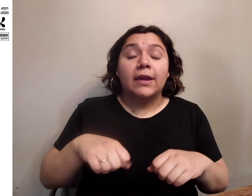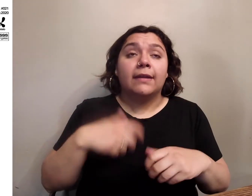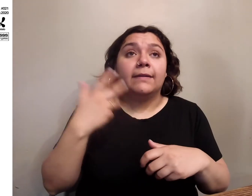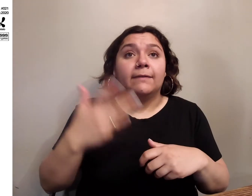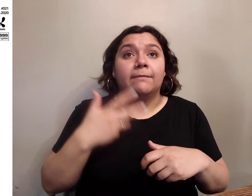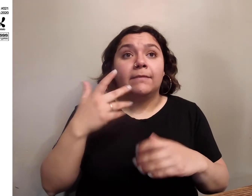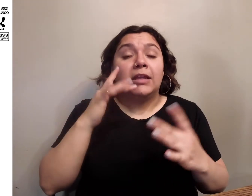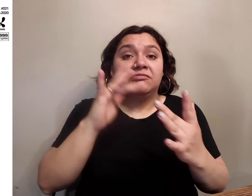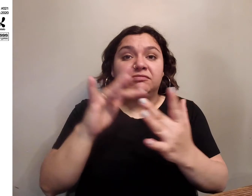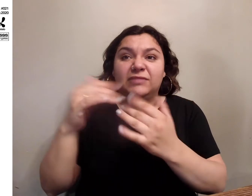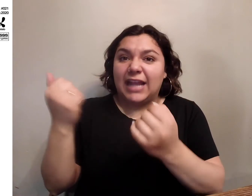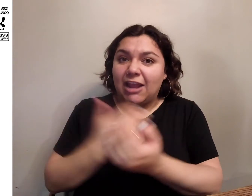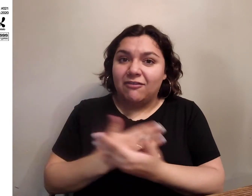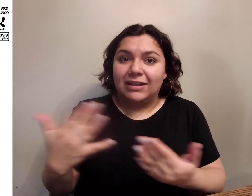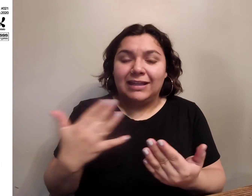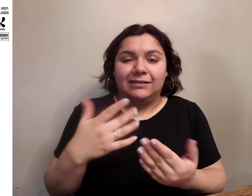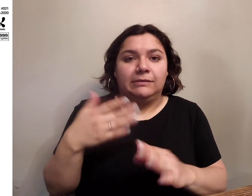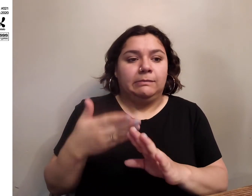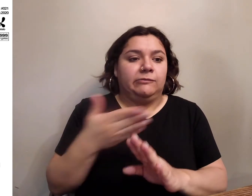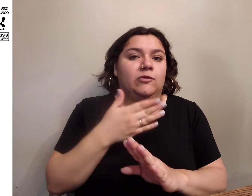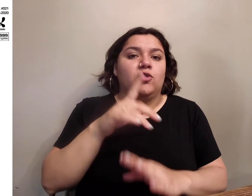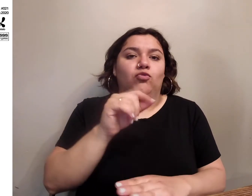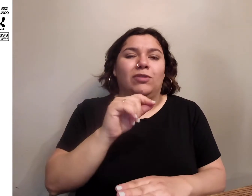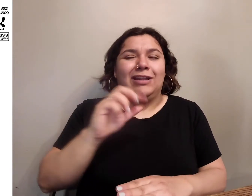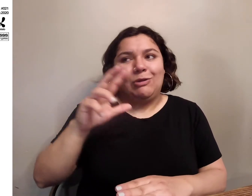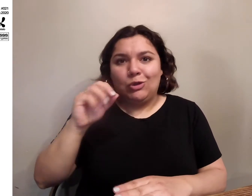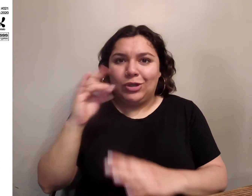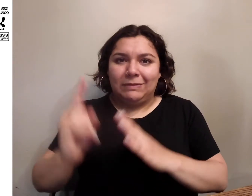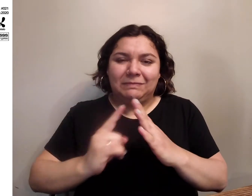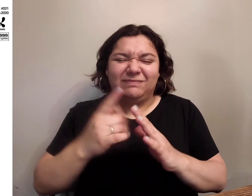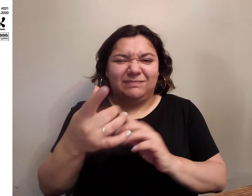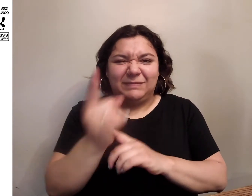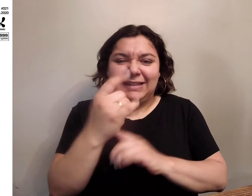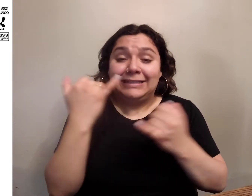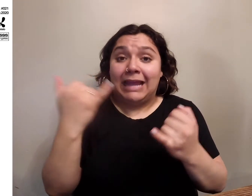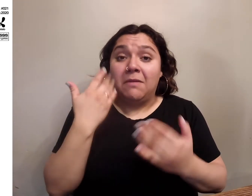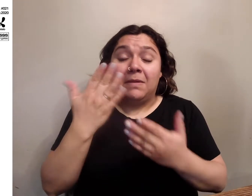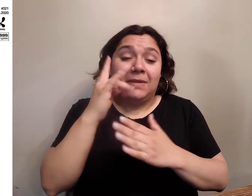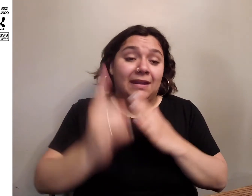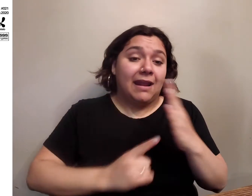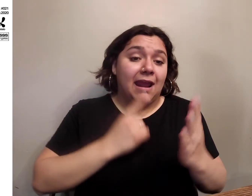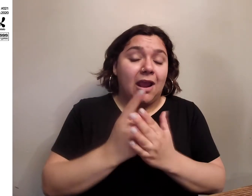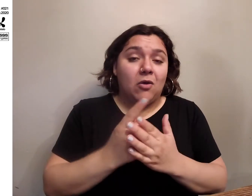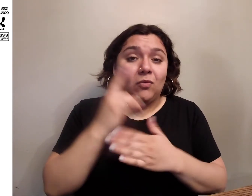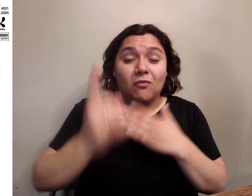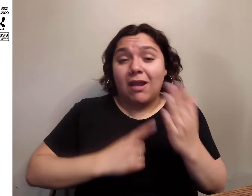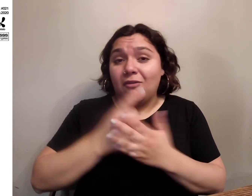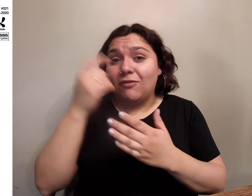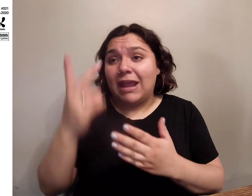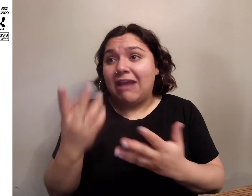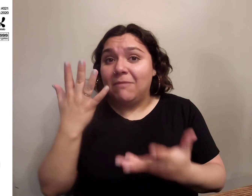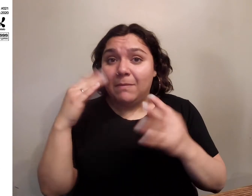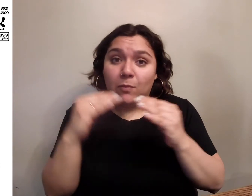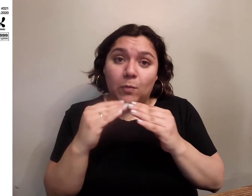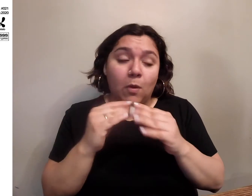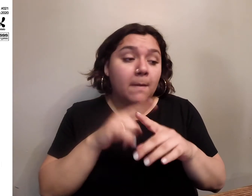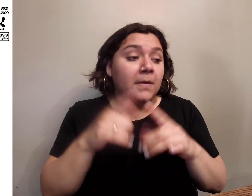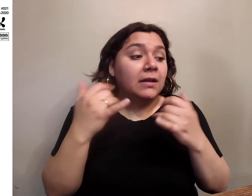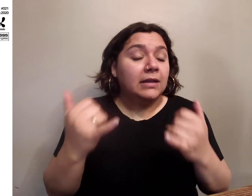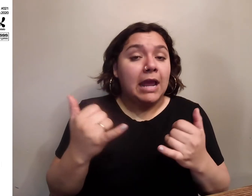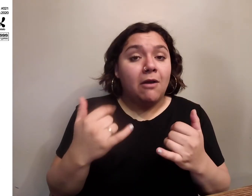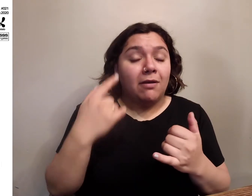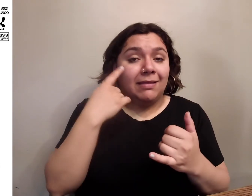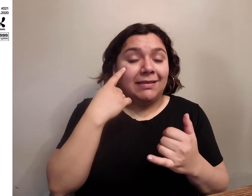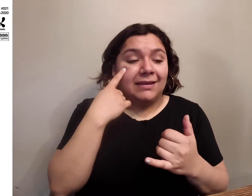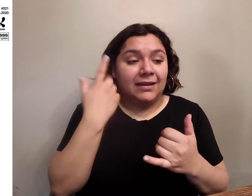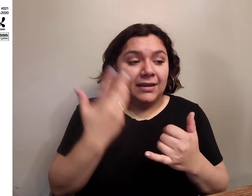reach everywhere in 20 to 30 minutes, and now it can be an hour and a half or more. So what used to